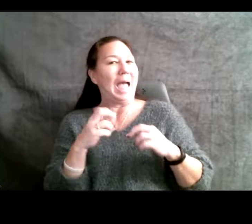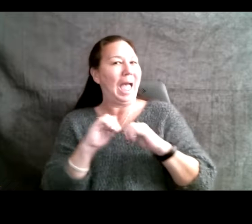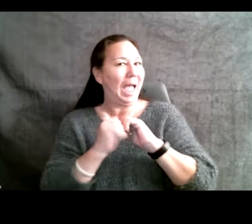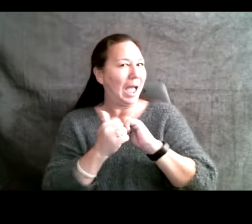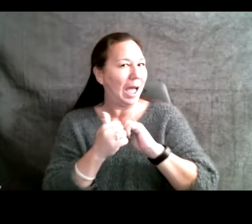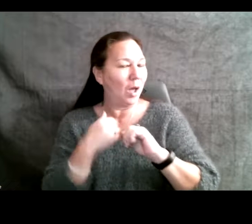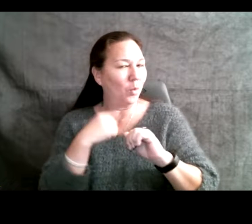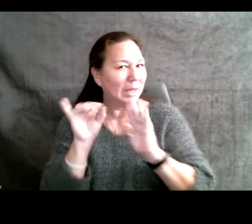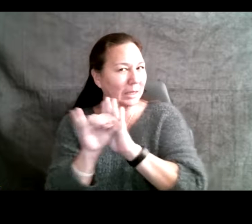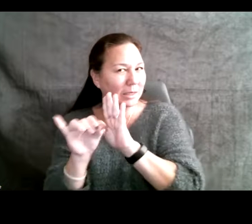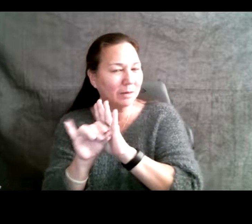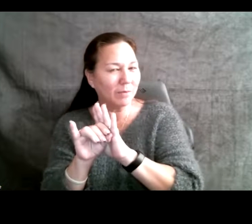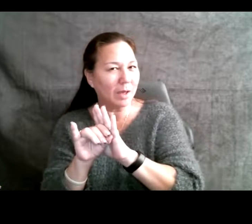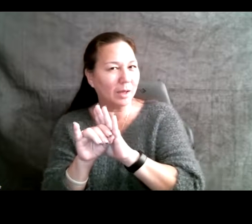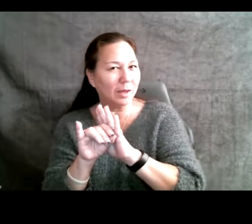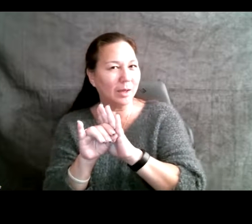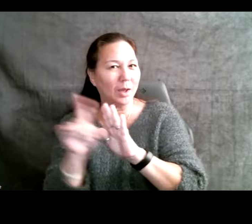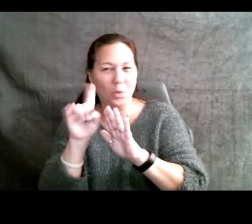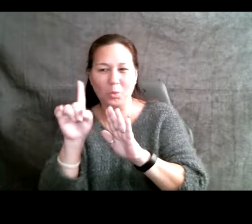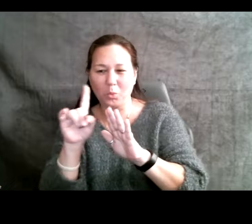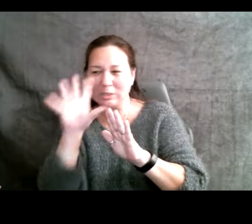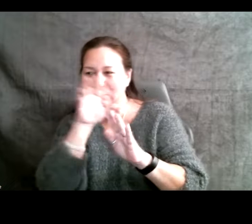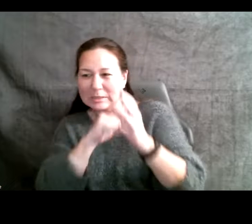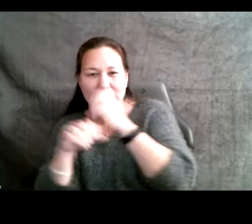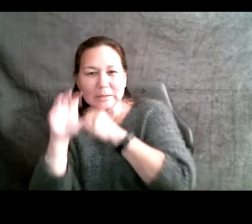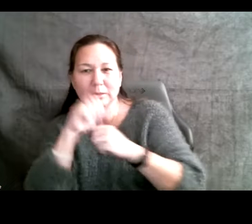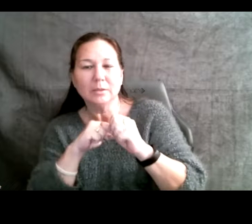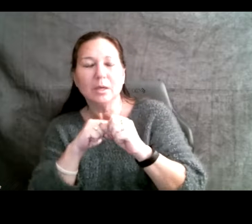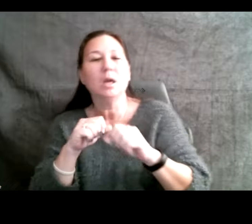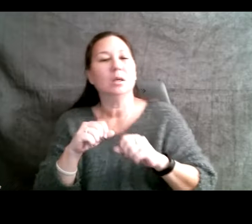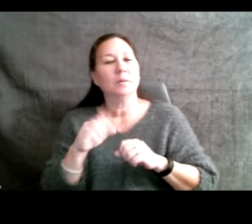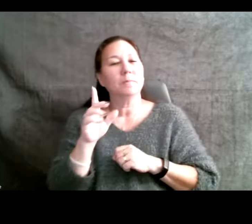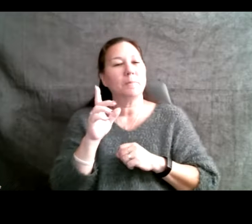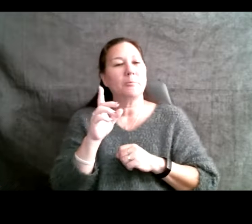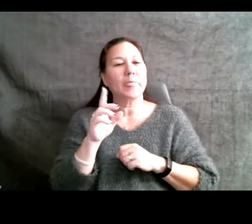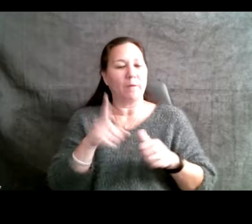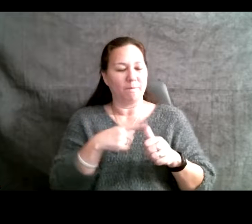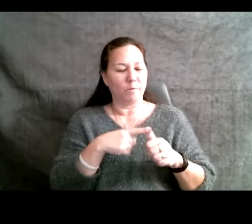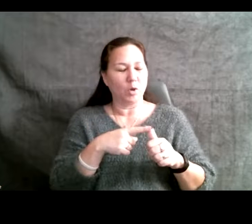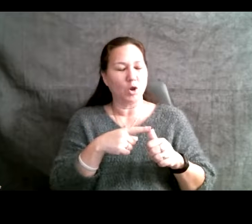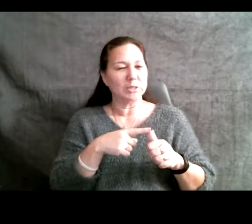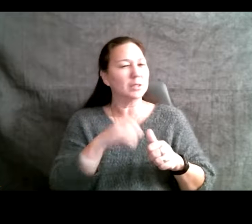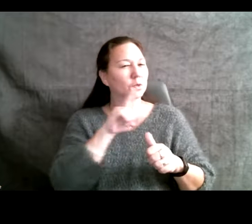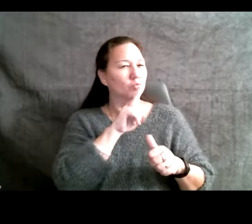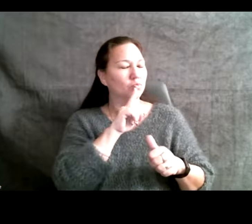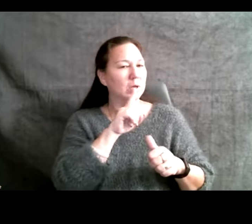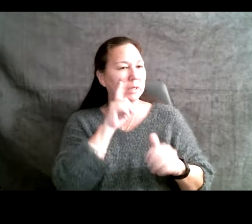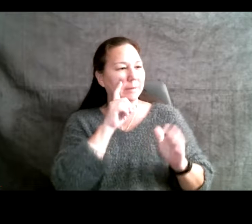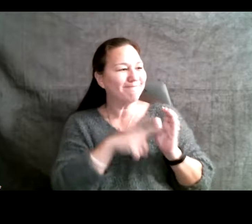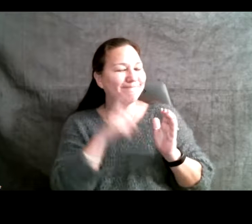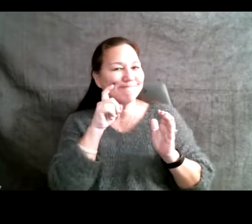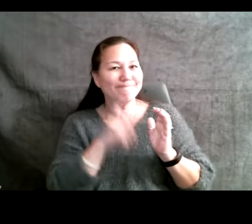one would be what people are already offering to do, which is to identify spaces in the Commonwealth that